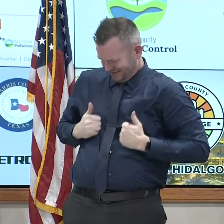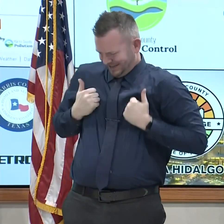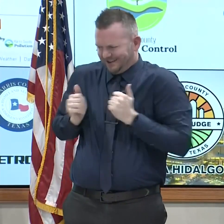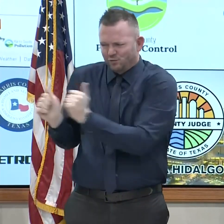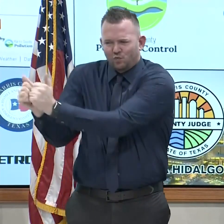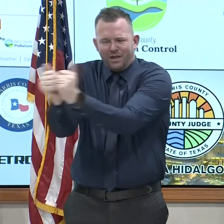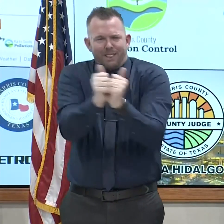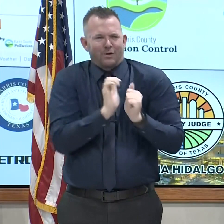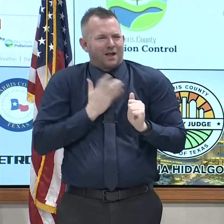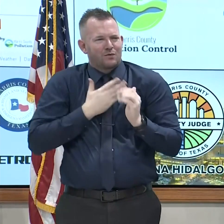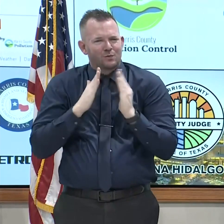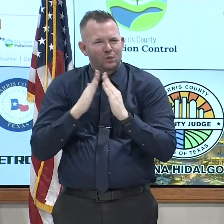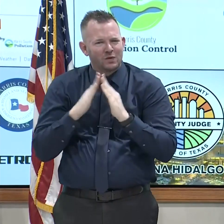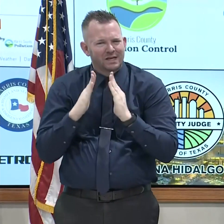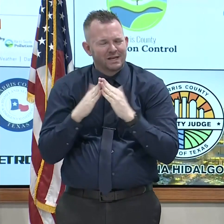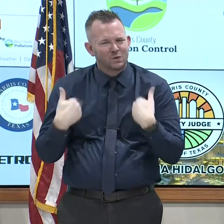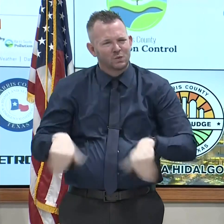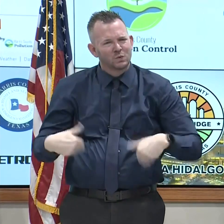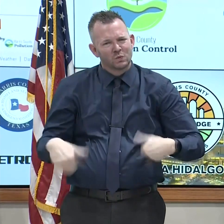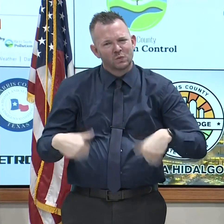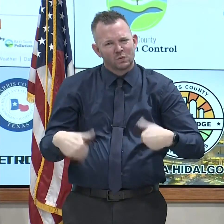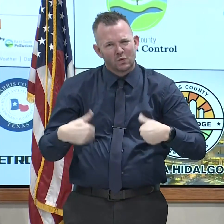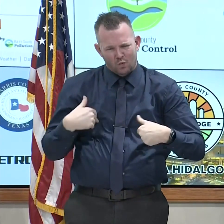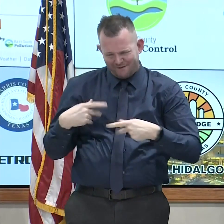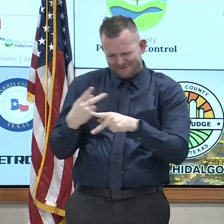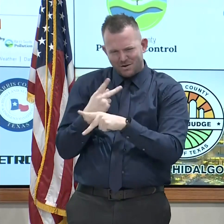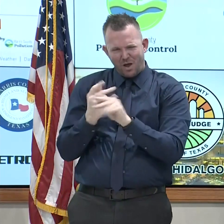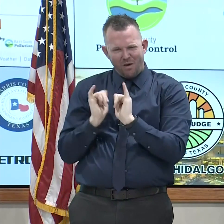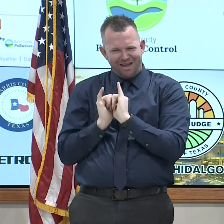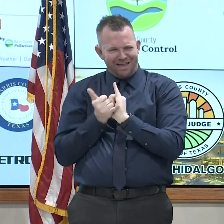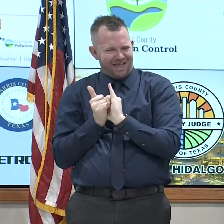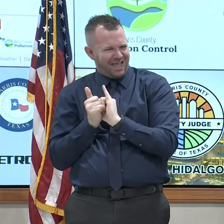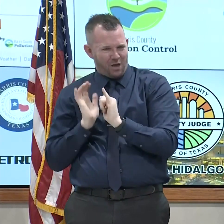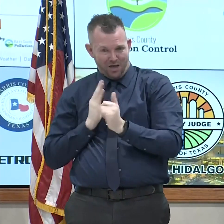thrive while our communities are safe.